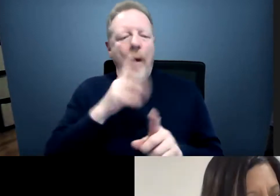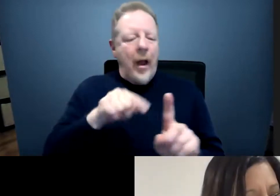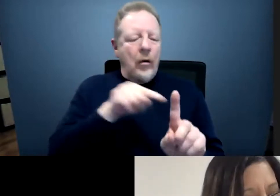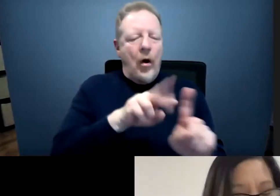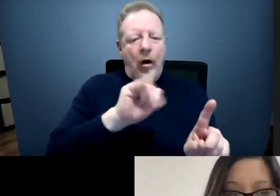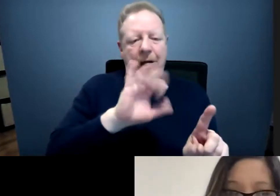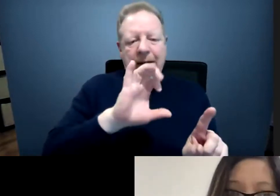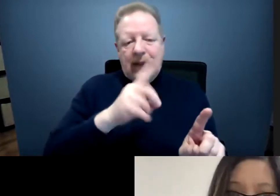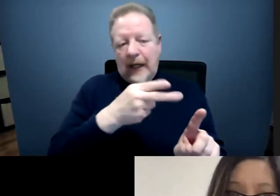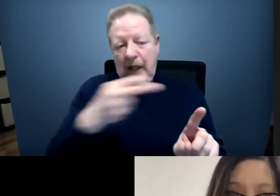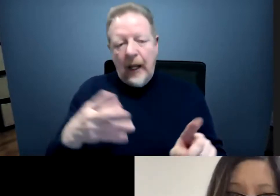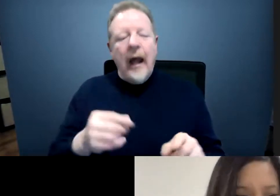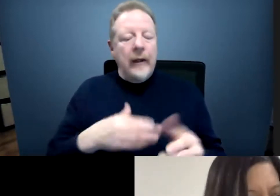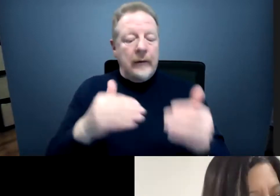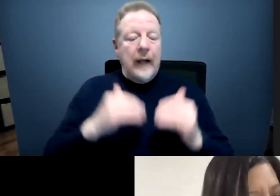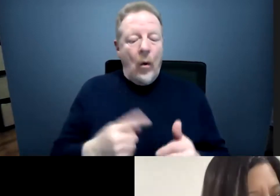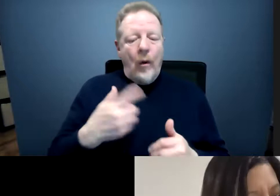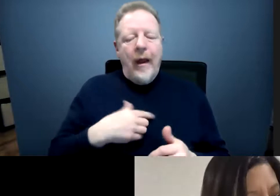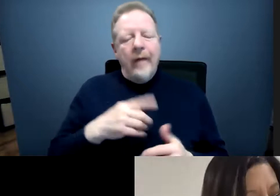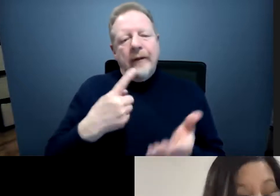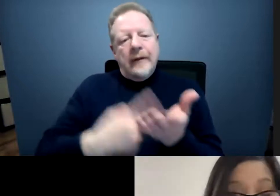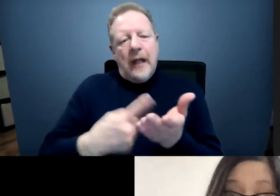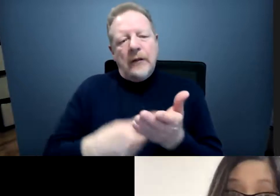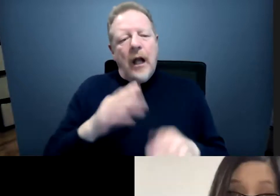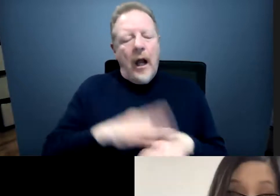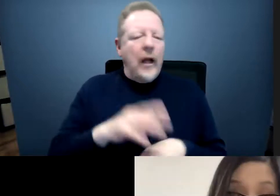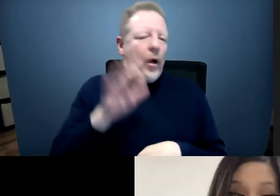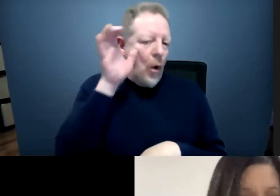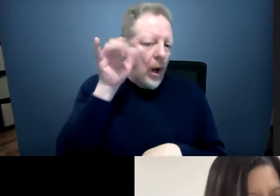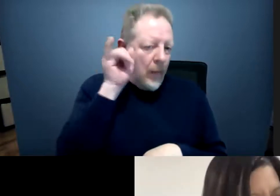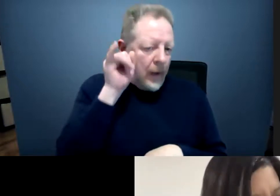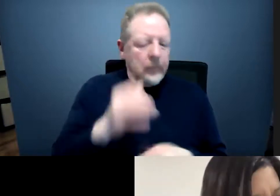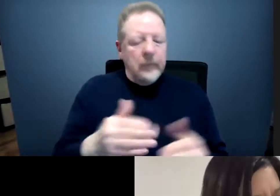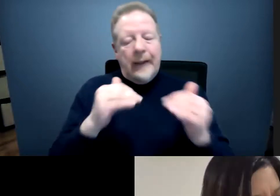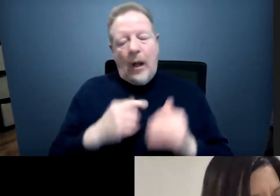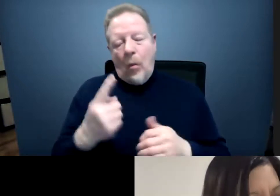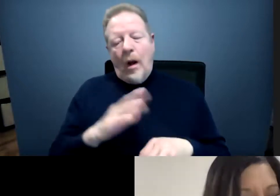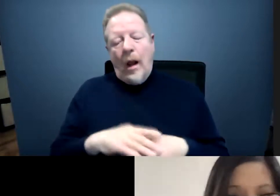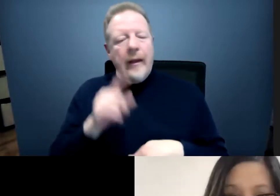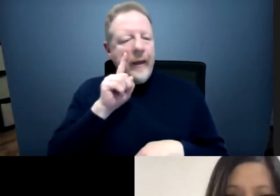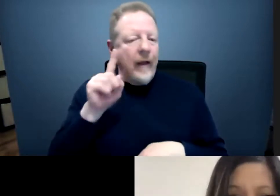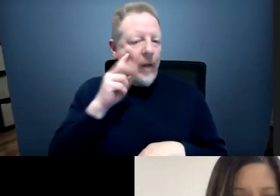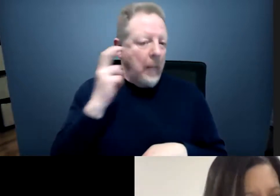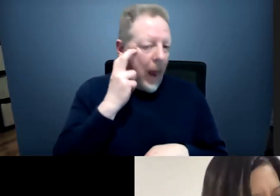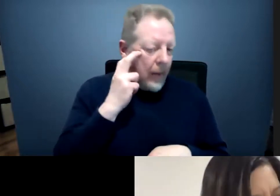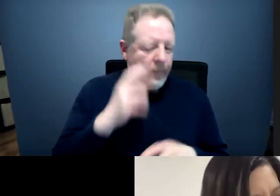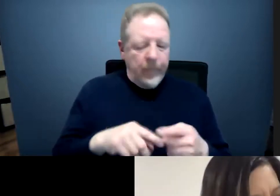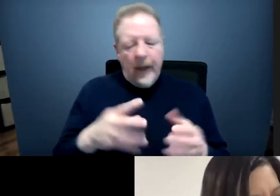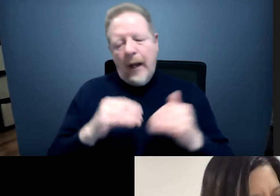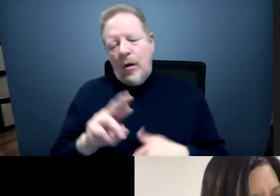training on cochlear implants, deaf blind individuals in healthcare settings. Rhode Island Relay, mental